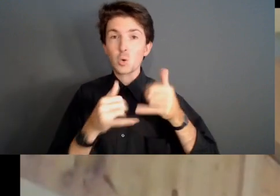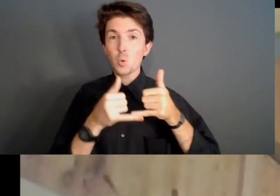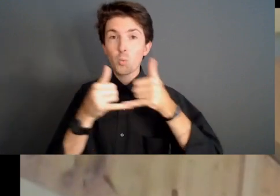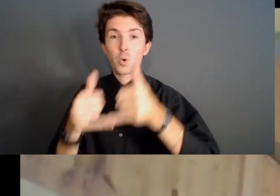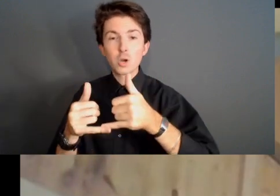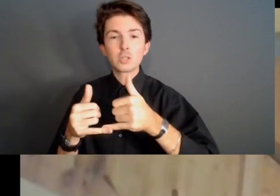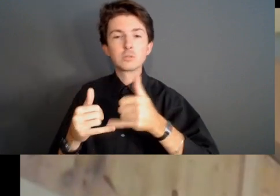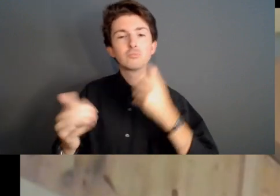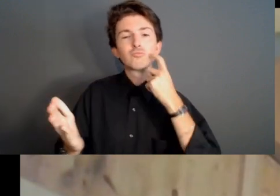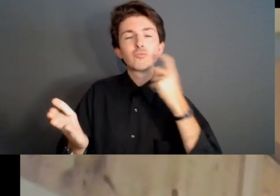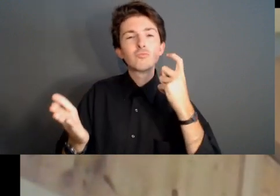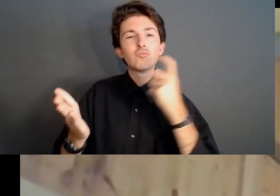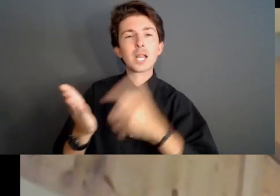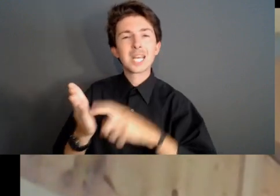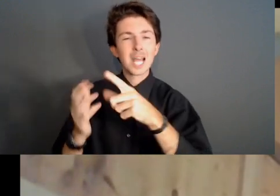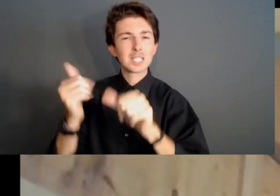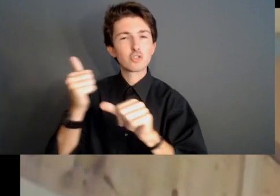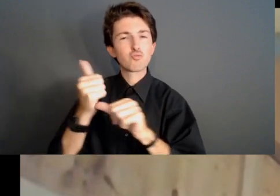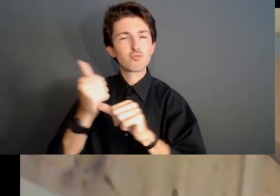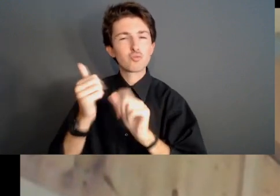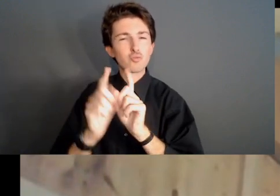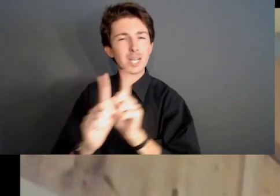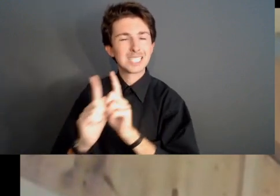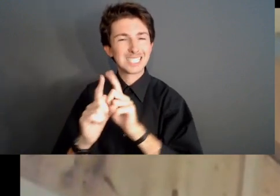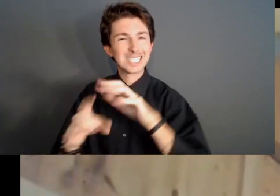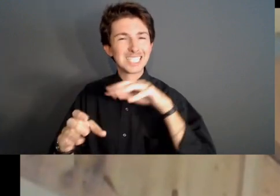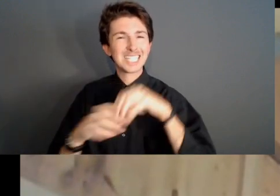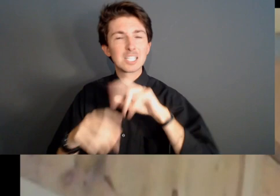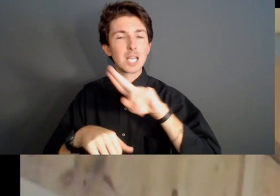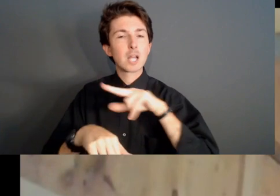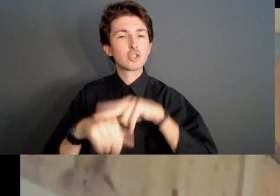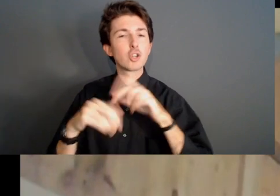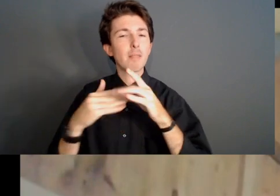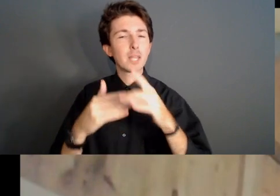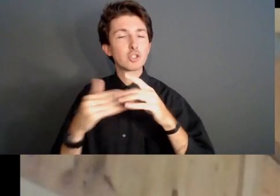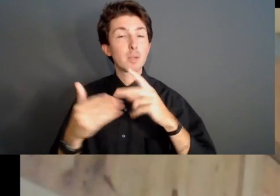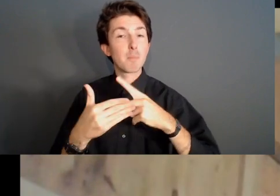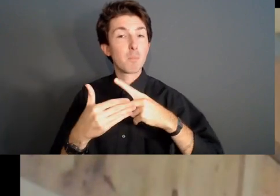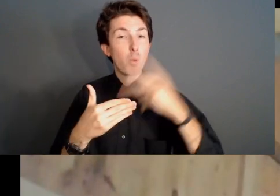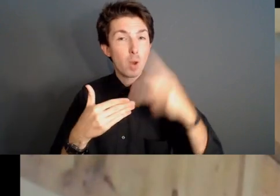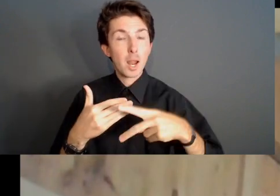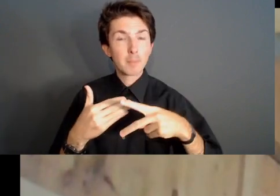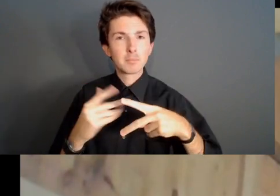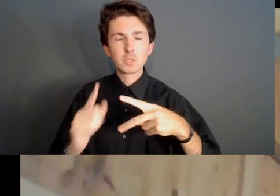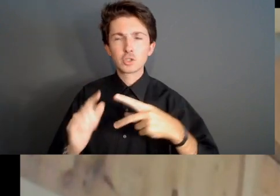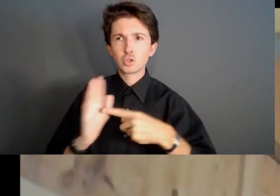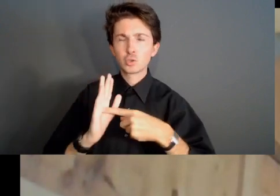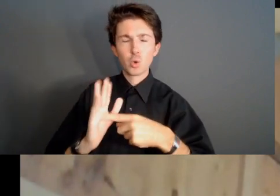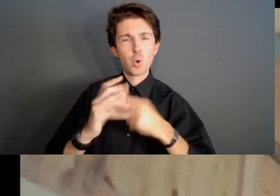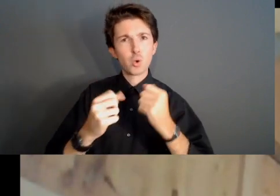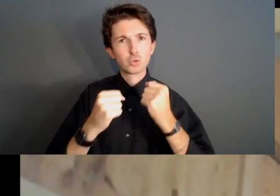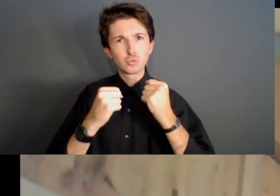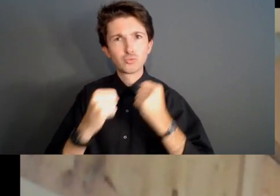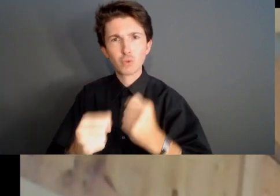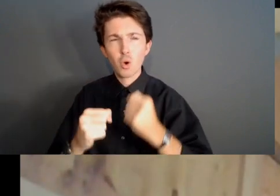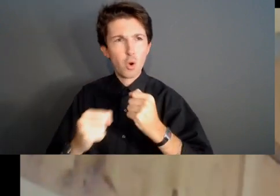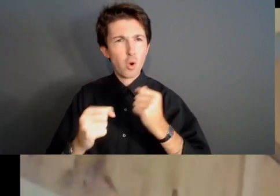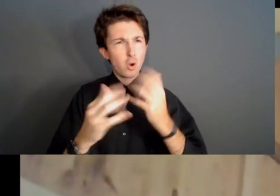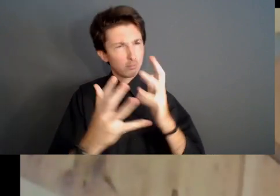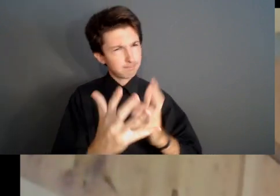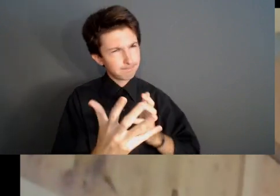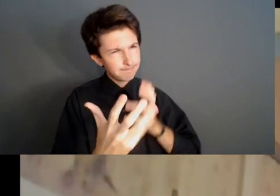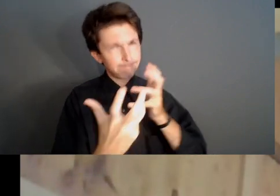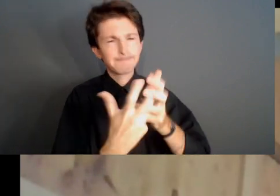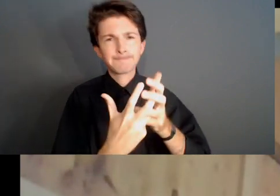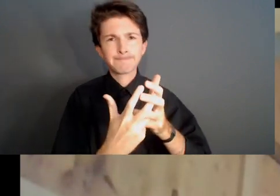apprentice of the National Leadership Program who demonstrates a strong commitment to the advancement of the disability